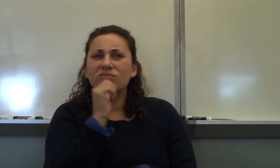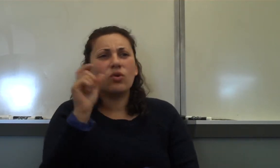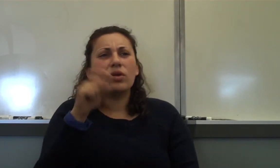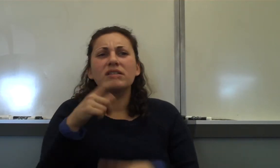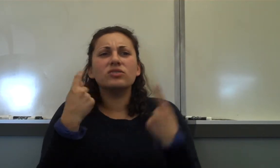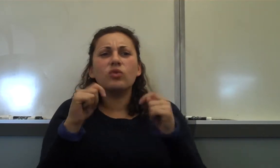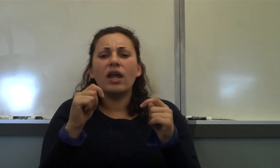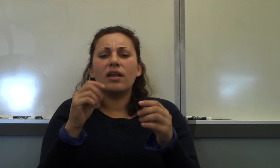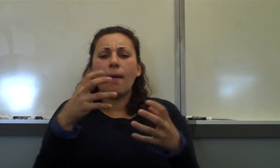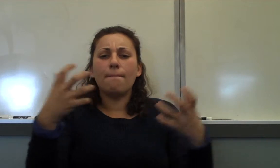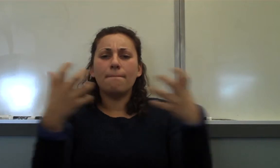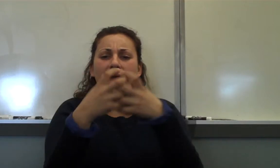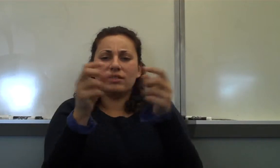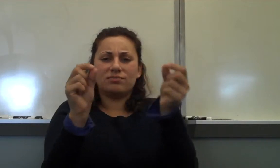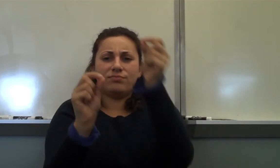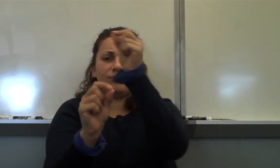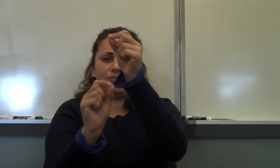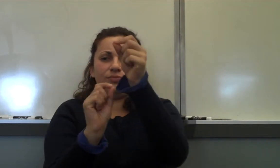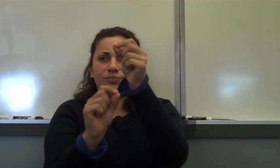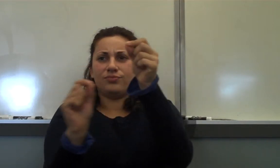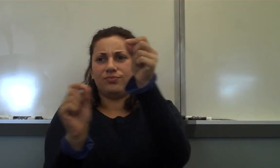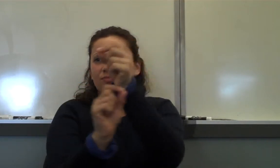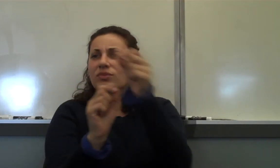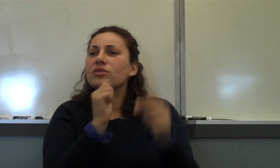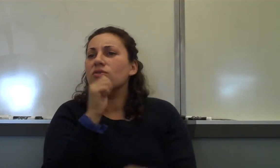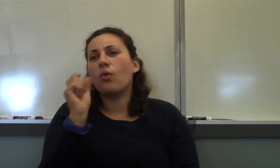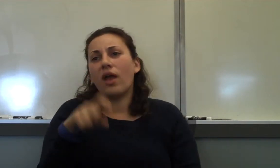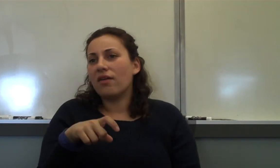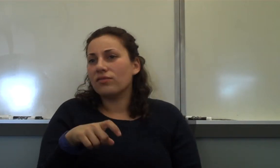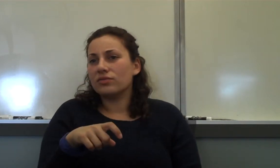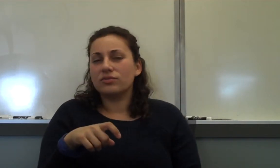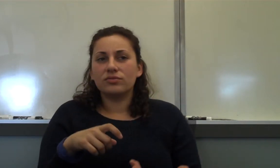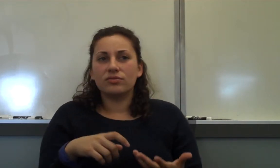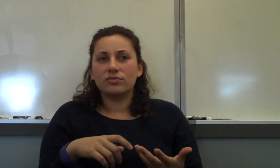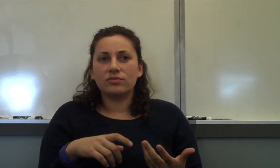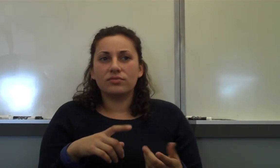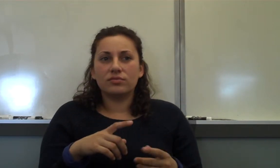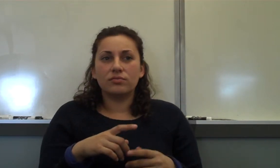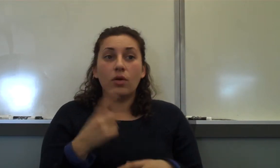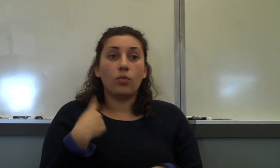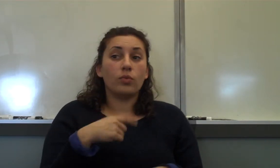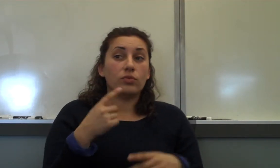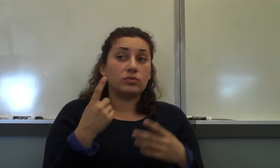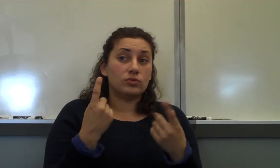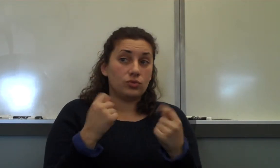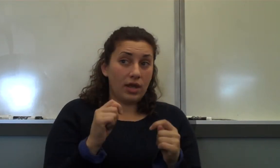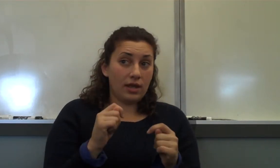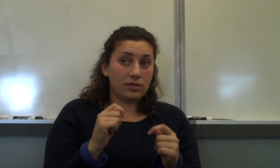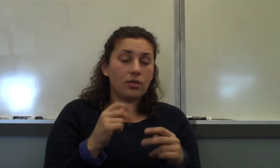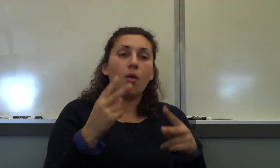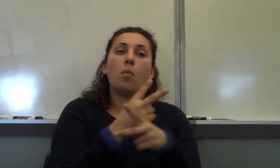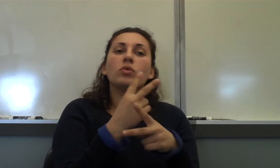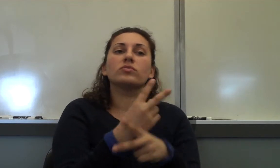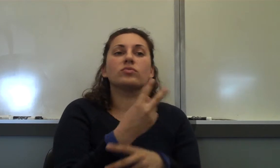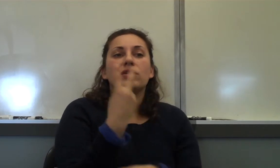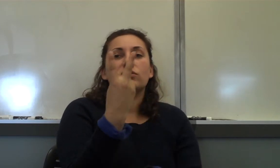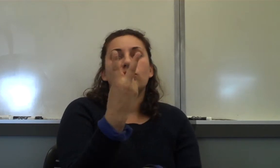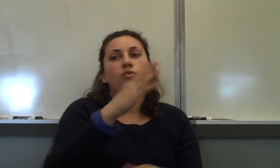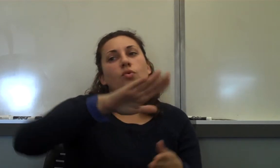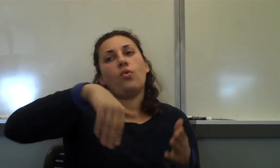case, they happen to line up, but it's not the usual case. We're just going to multiply 2 whole numbers. That's it. So 8 times